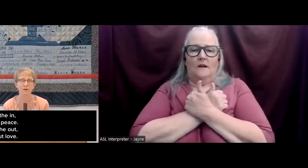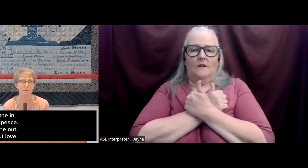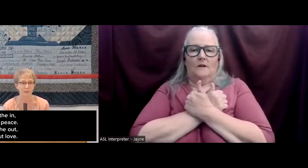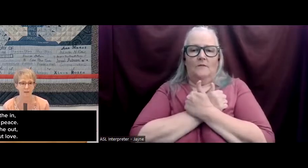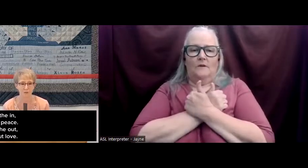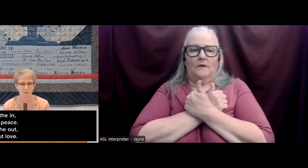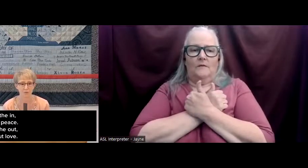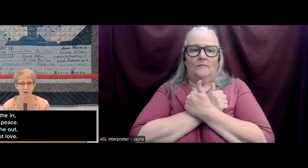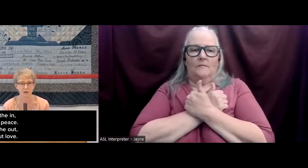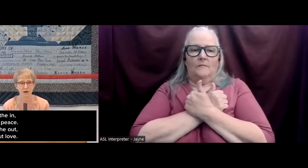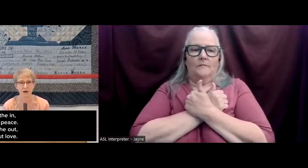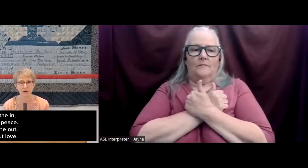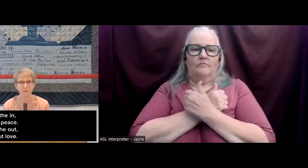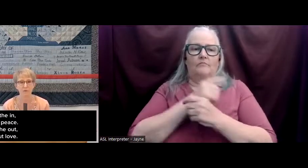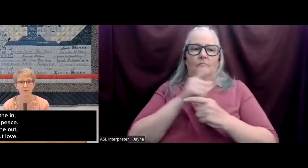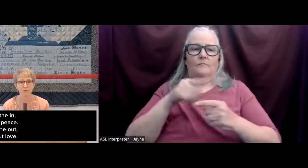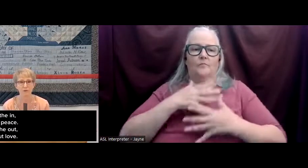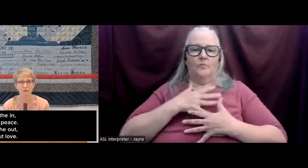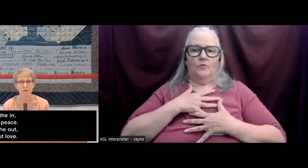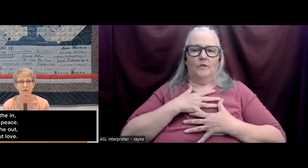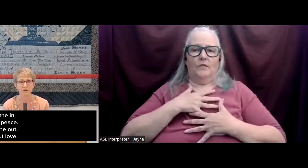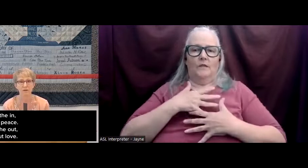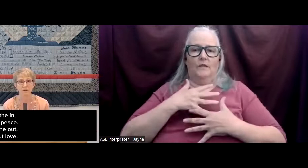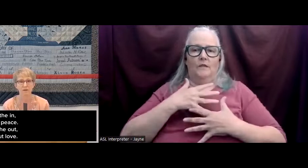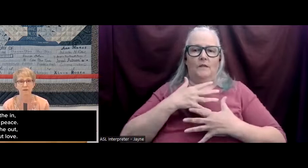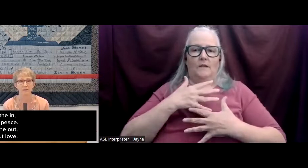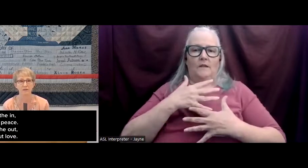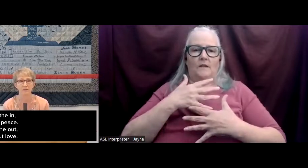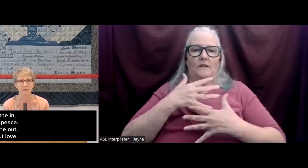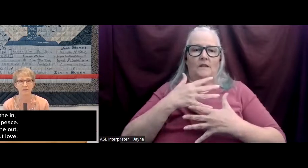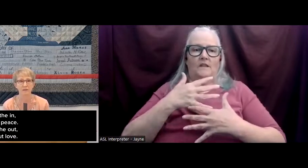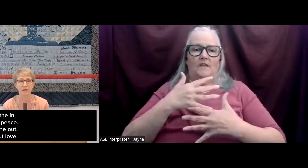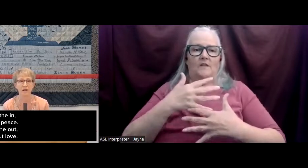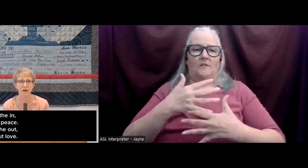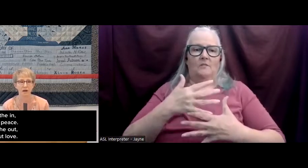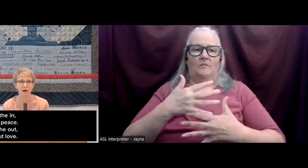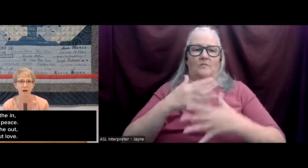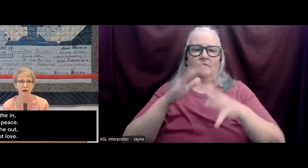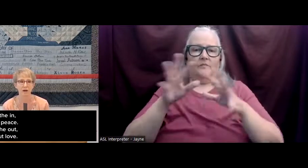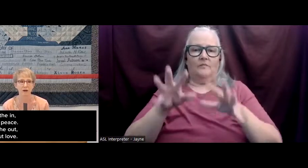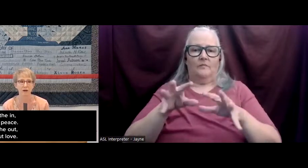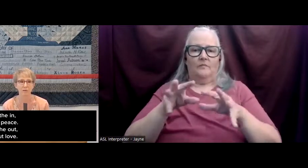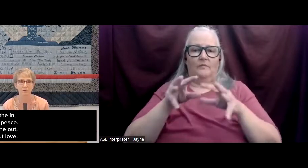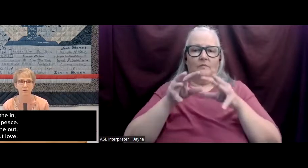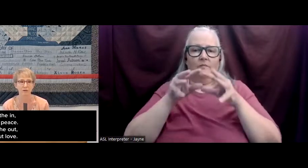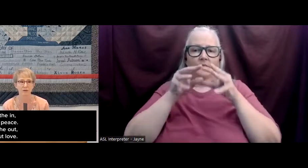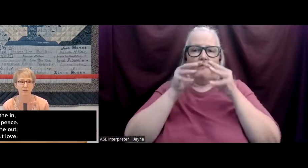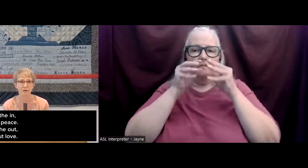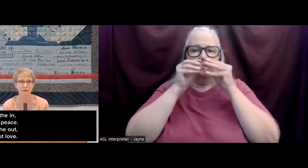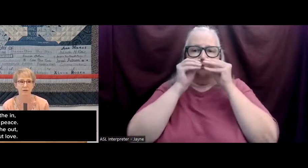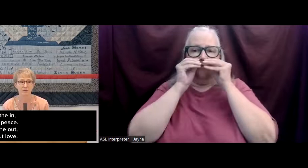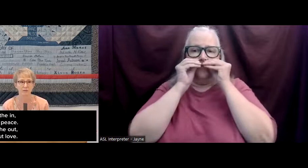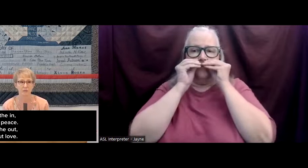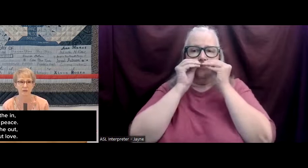love. When I breathe in, I